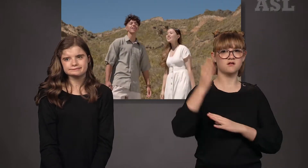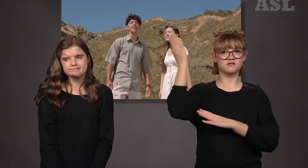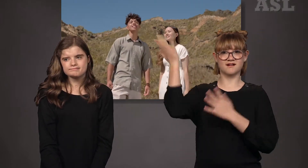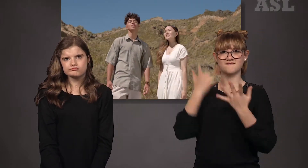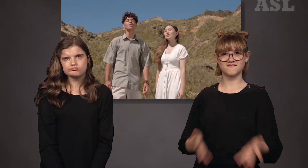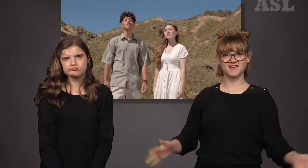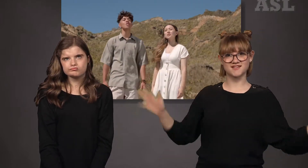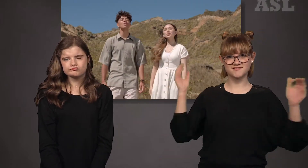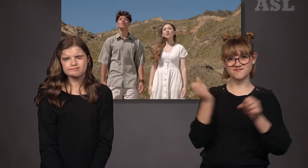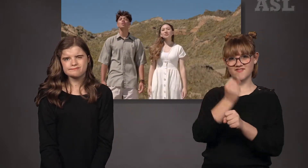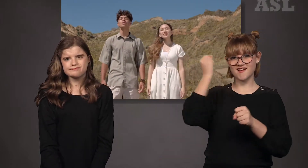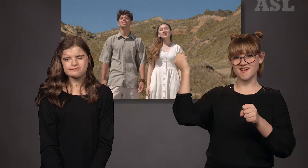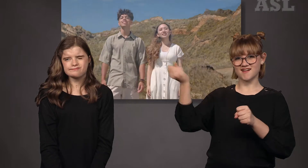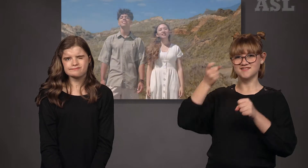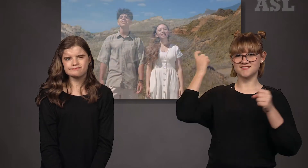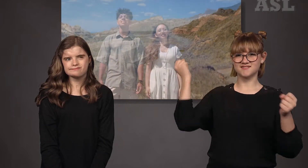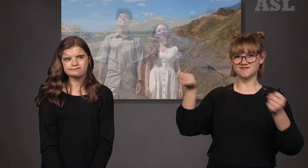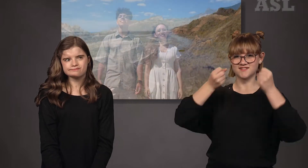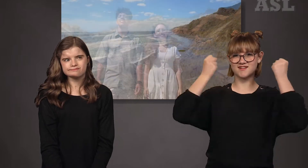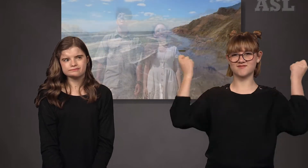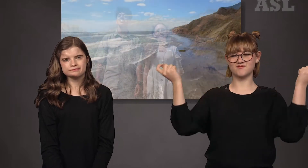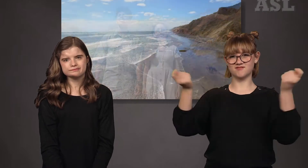victory